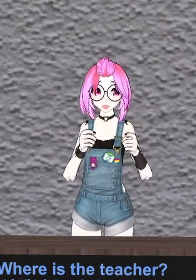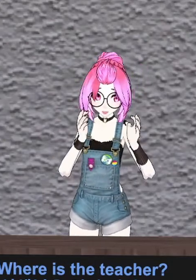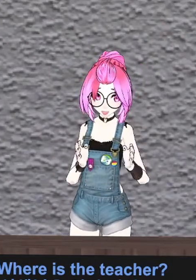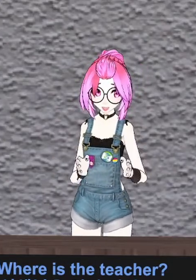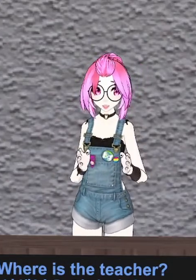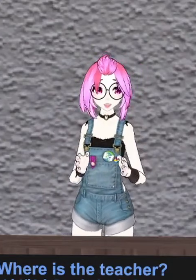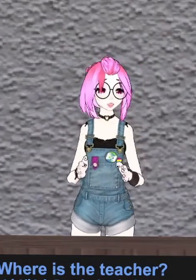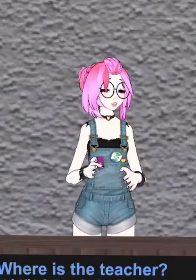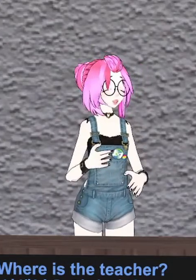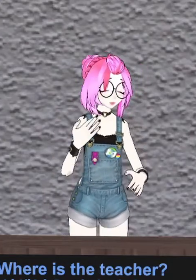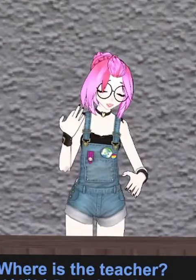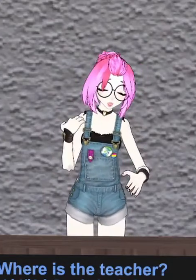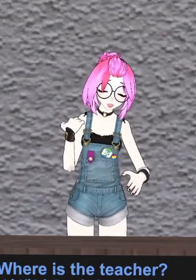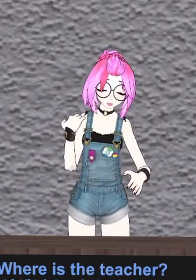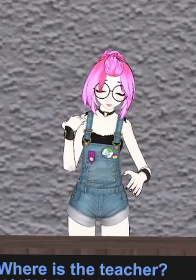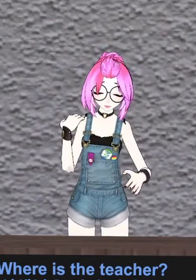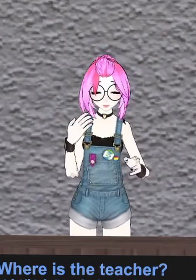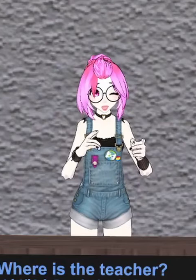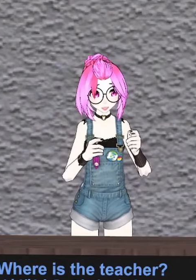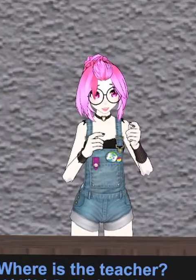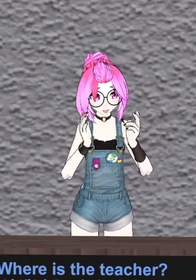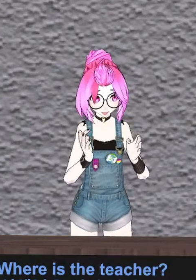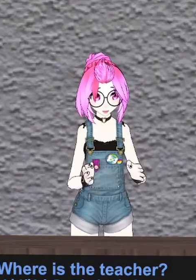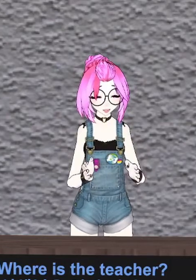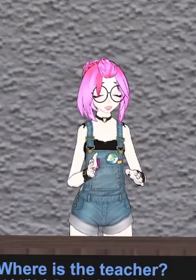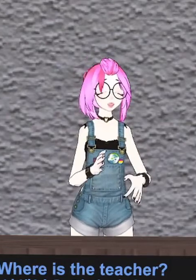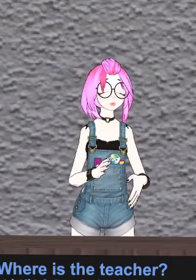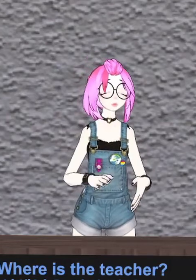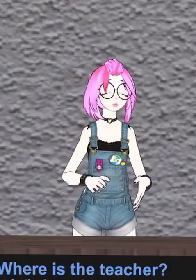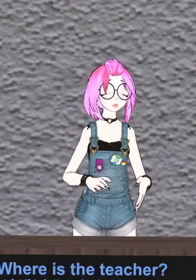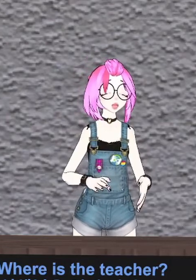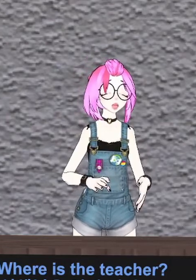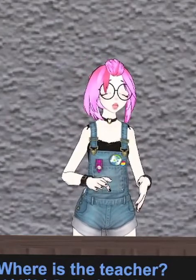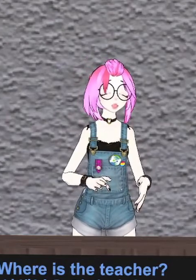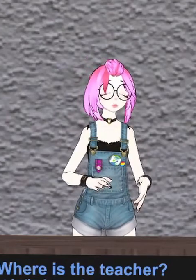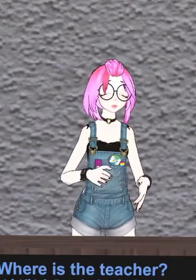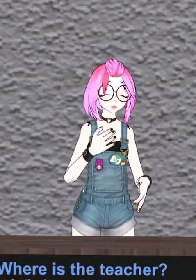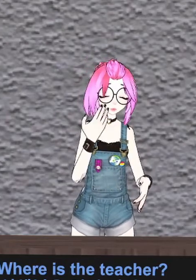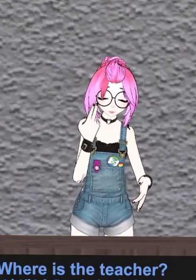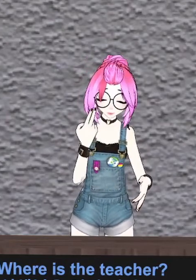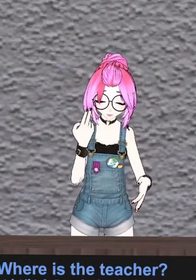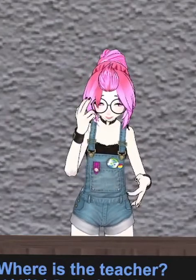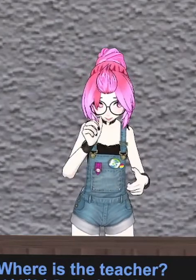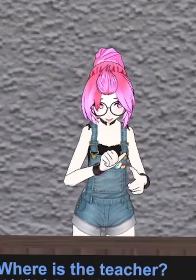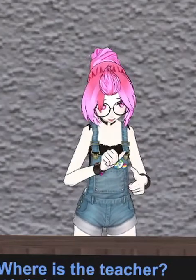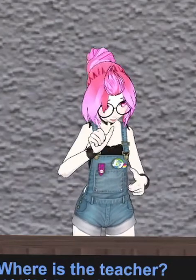more like a manager figure. So yeah, boss and manager. Trying to think of some